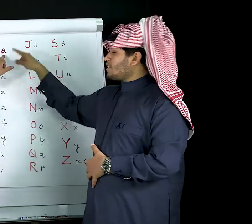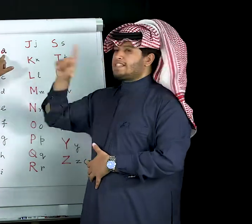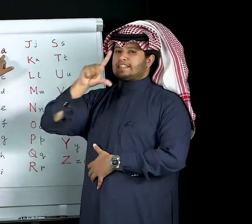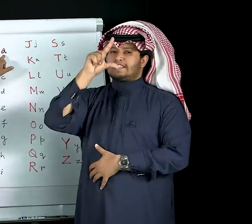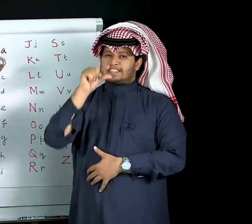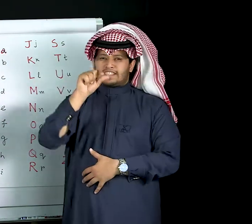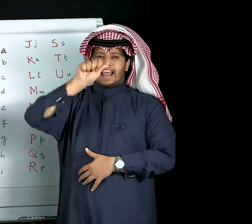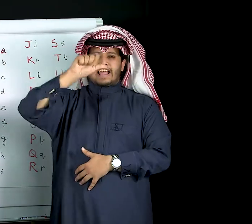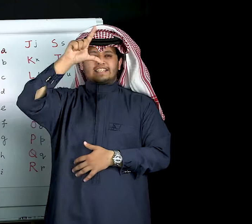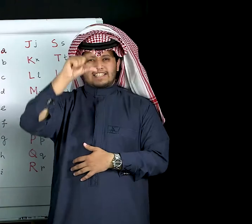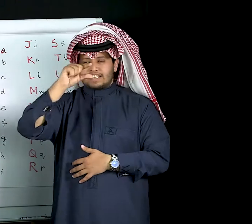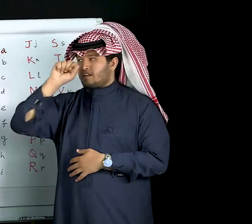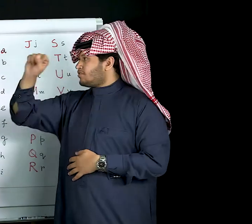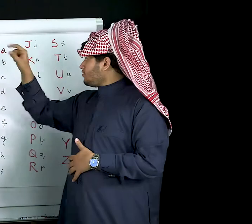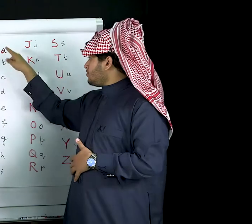is small.